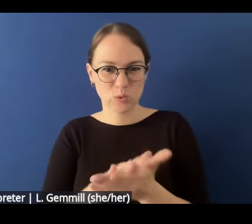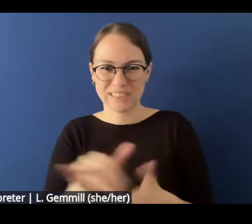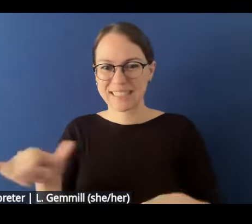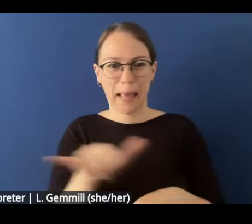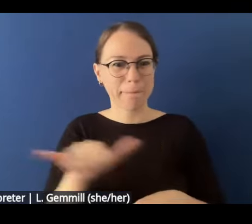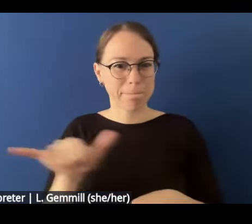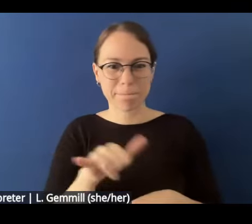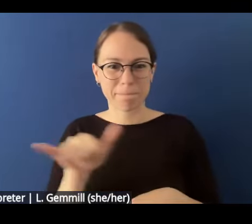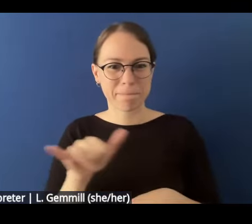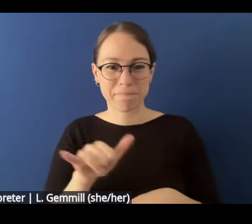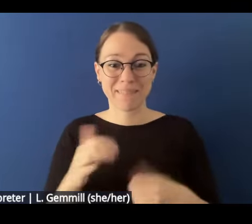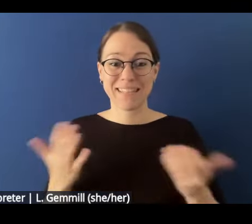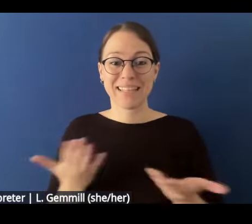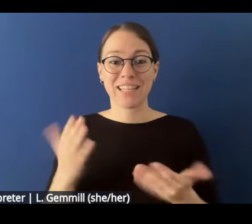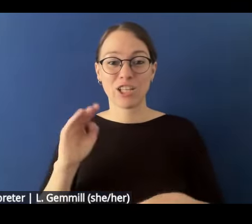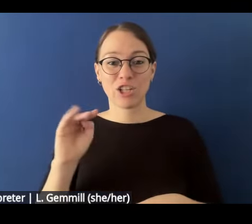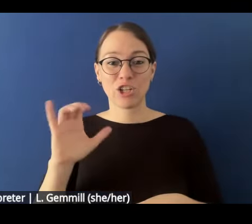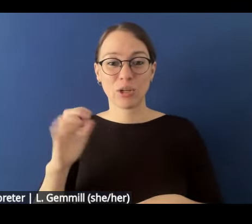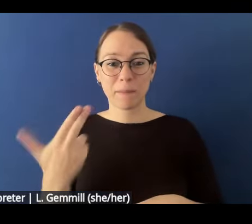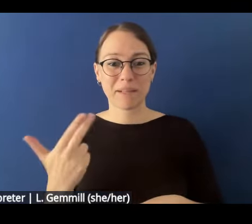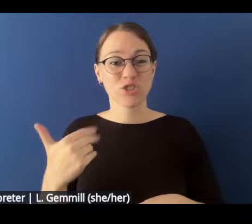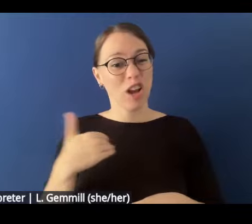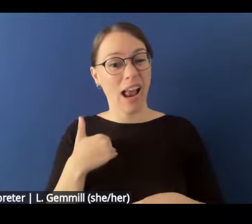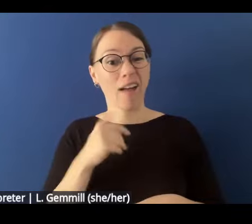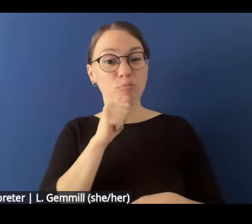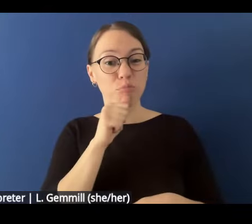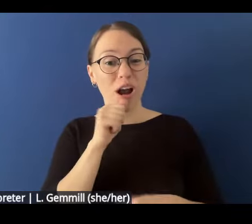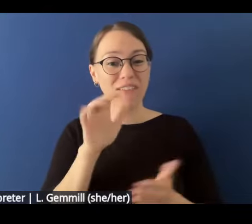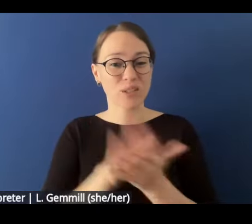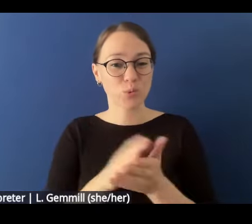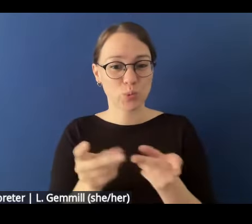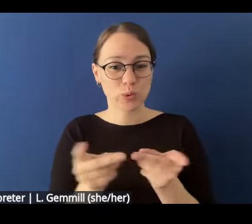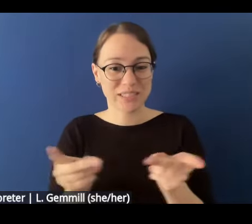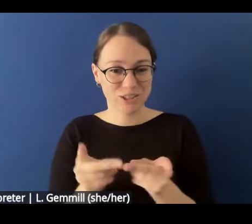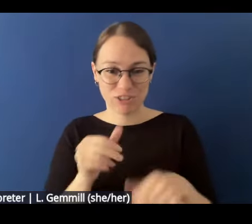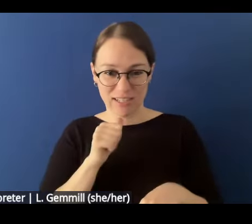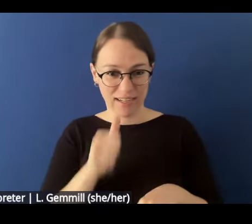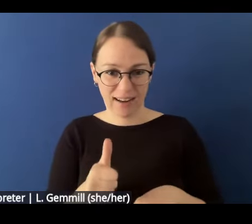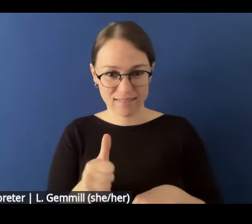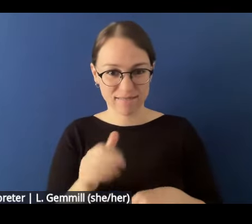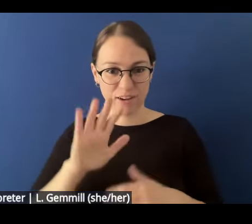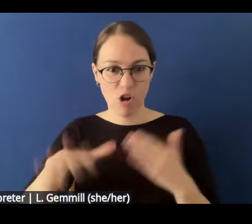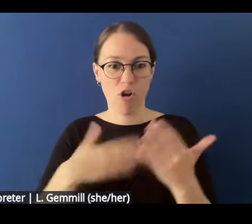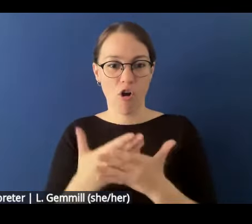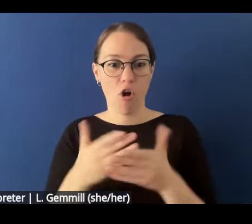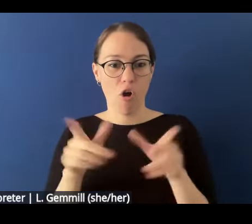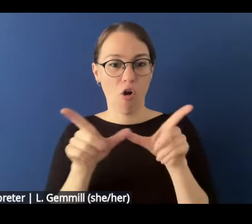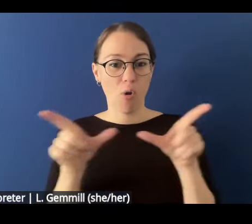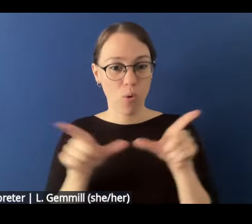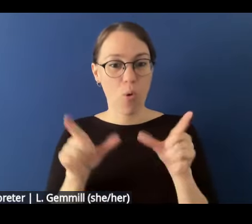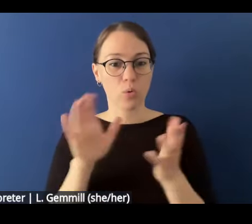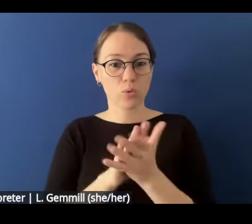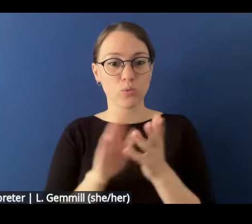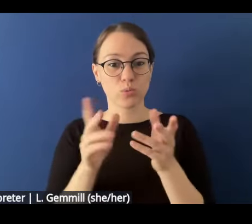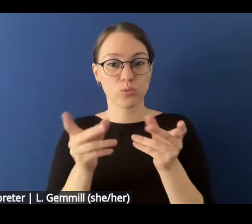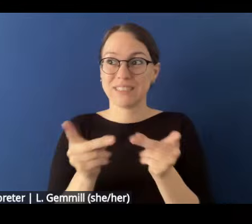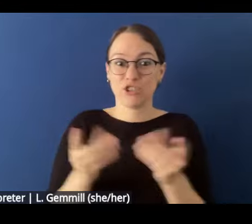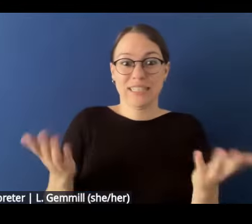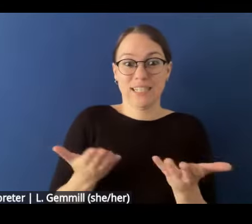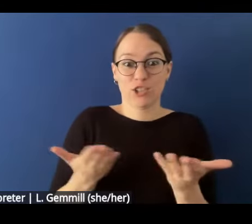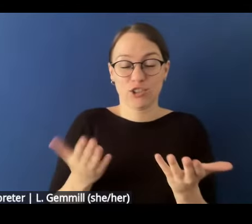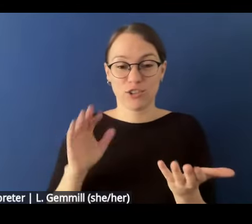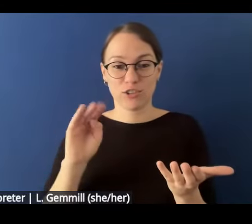such thing in Michigan as a private school district. All local school districts in Michigan are local districts. The issue